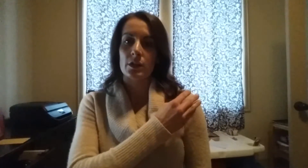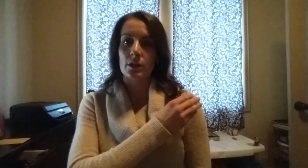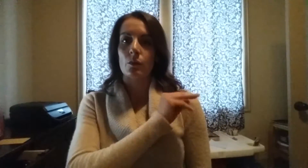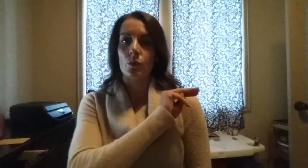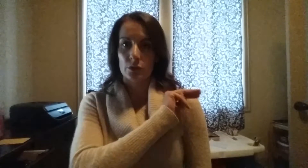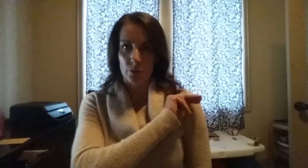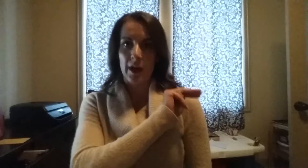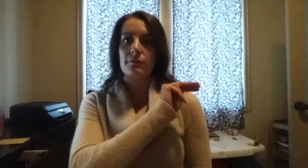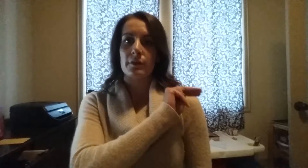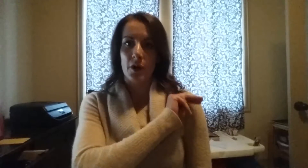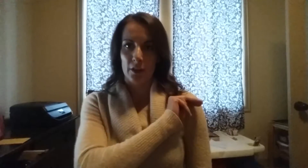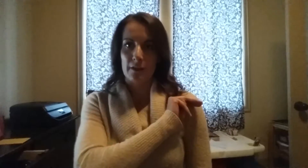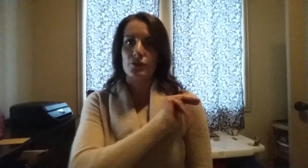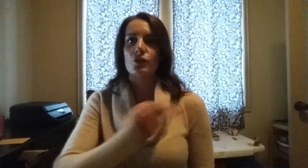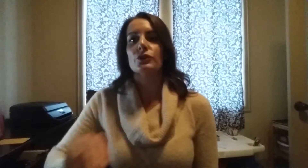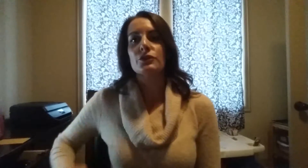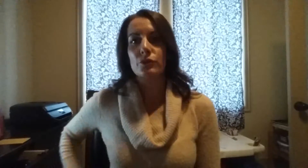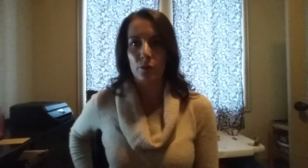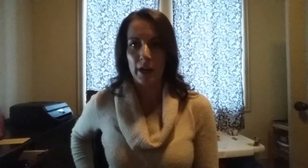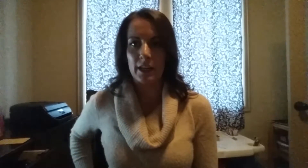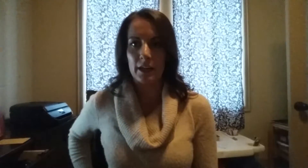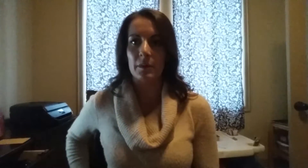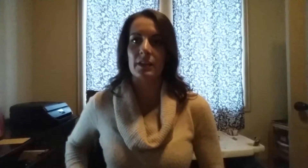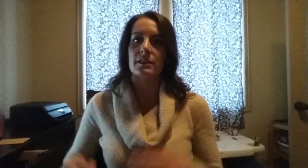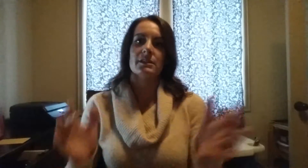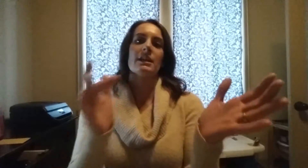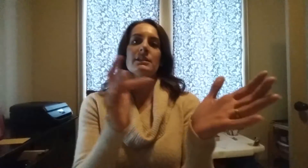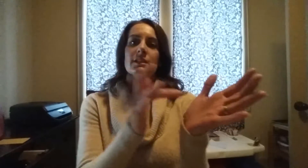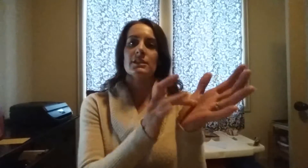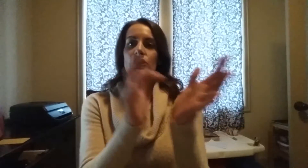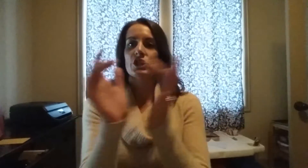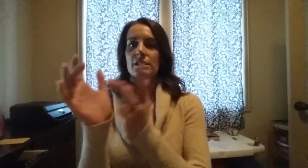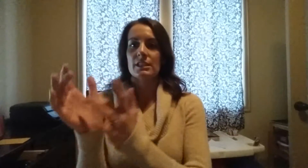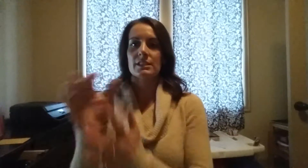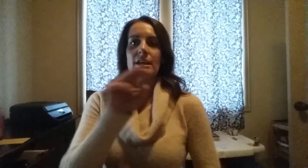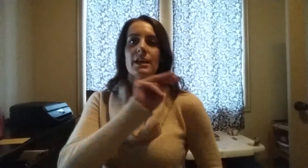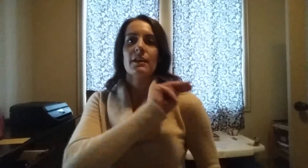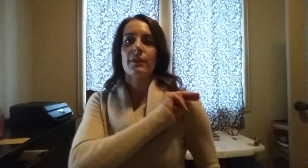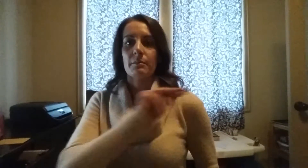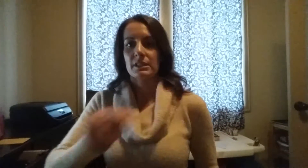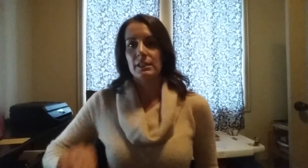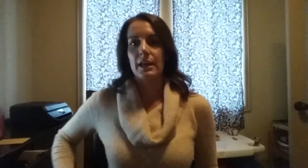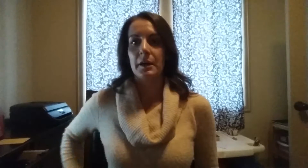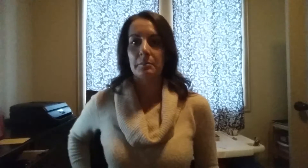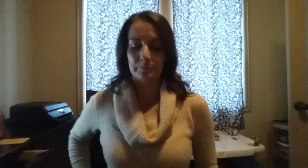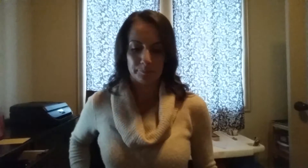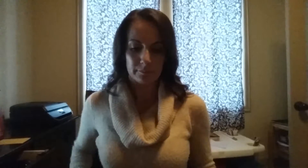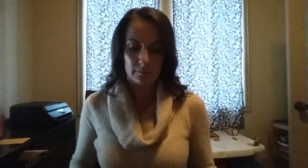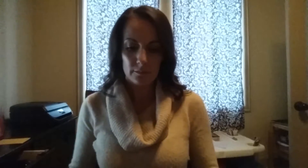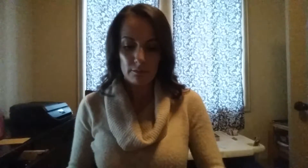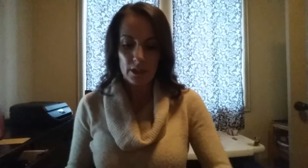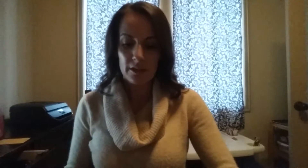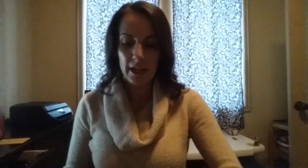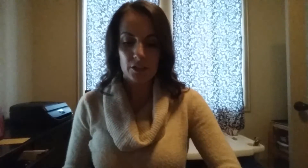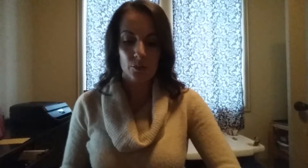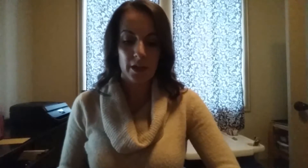we will do that from our left shoulder to our right hip. And in this case, it is Jesus the Messiah. The next one